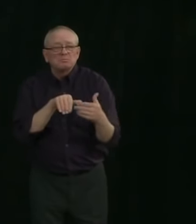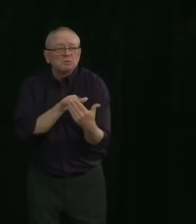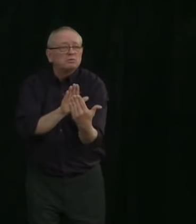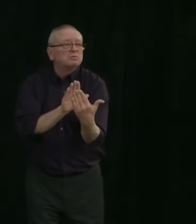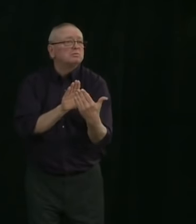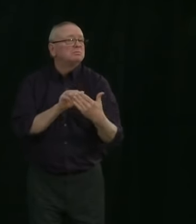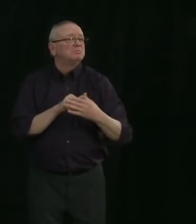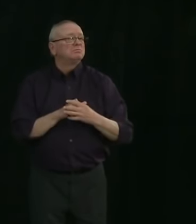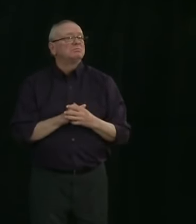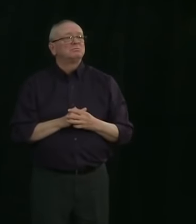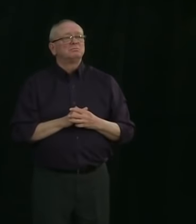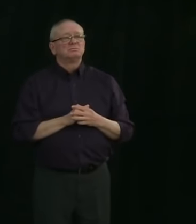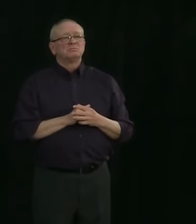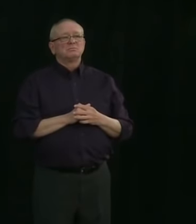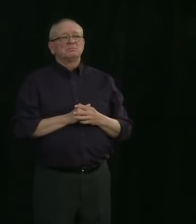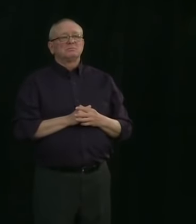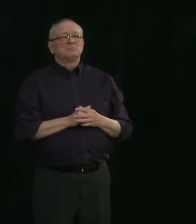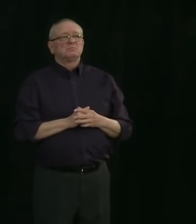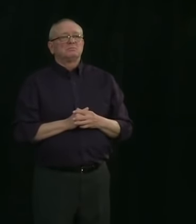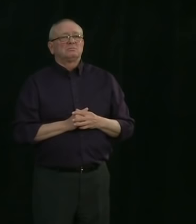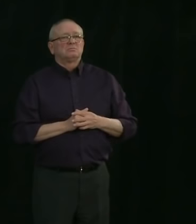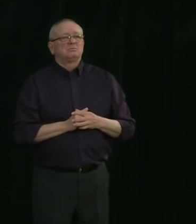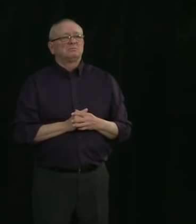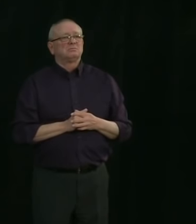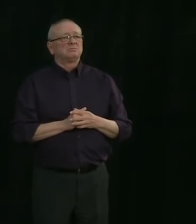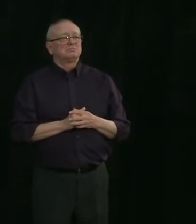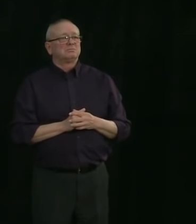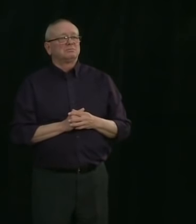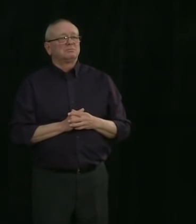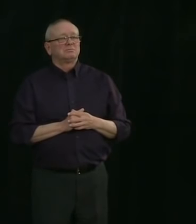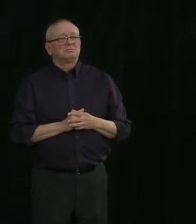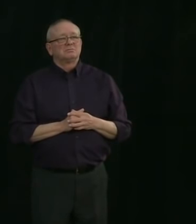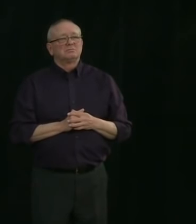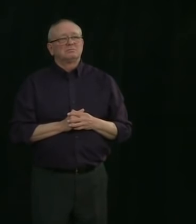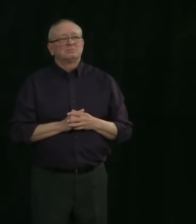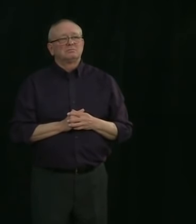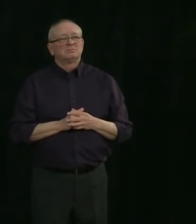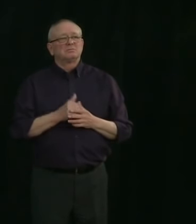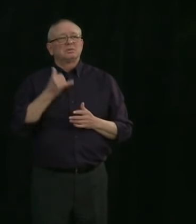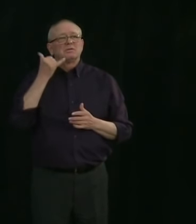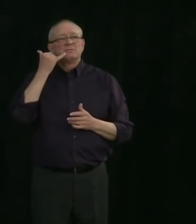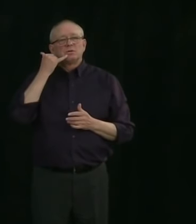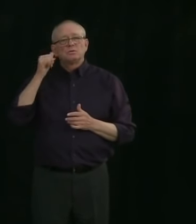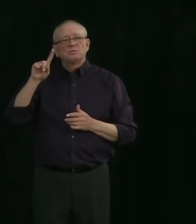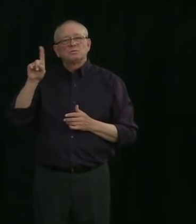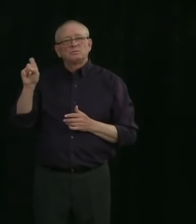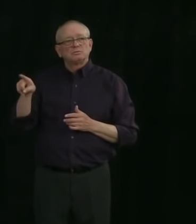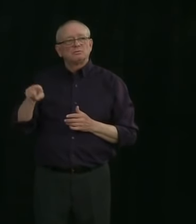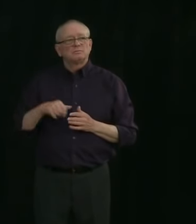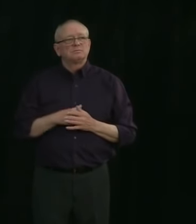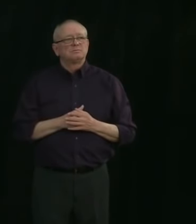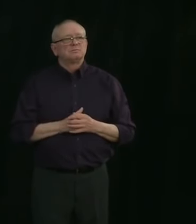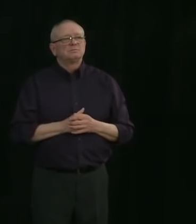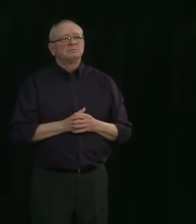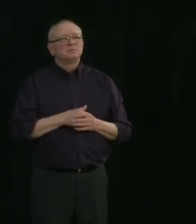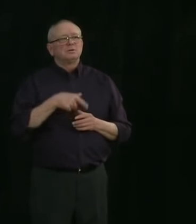vulnerable. Operator, could you patch through the next question, please? Next is Jason Herring with Post Media. Go ahead,